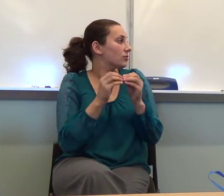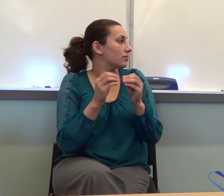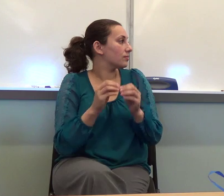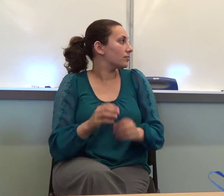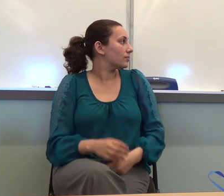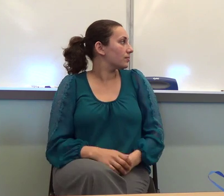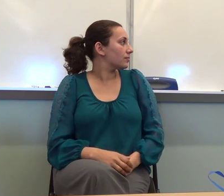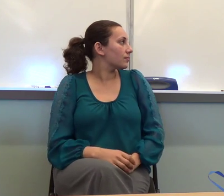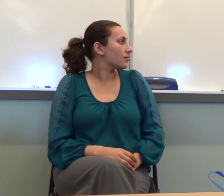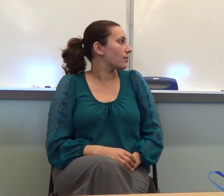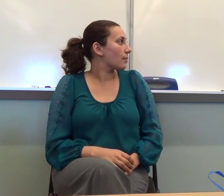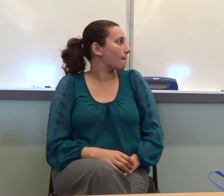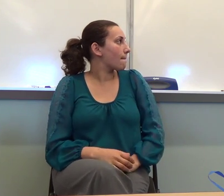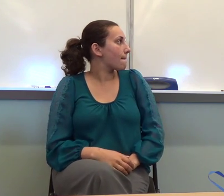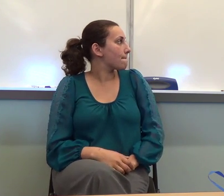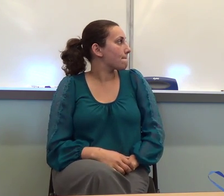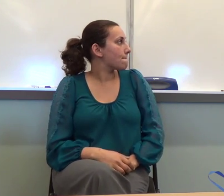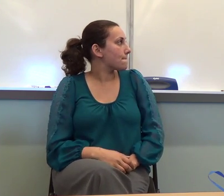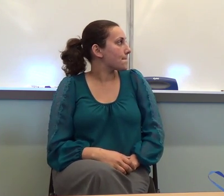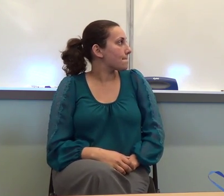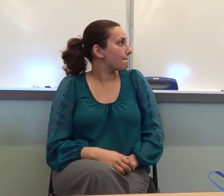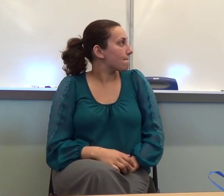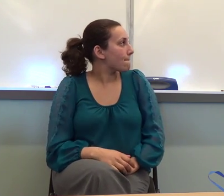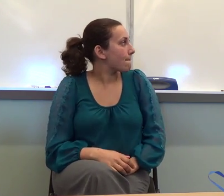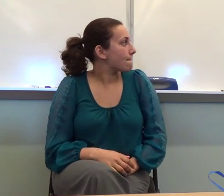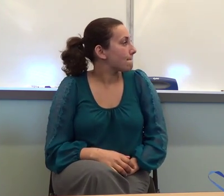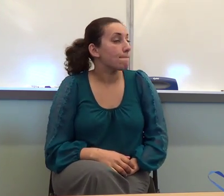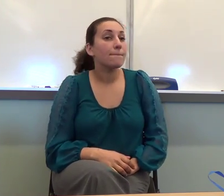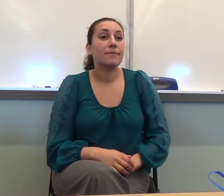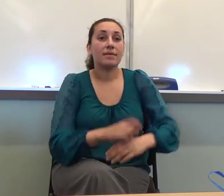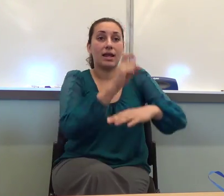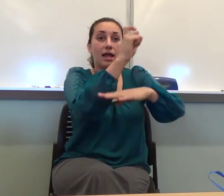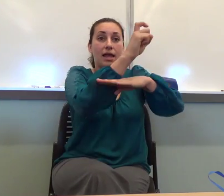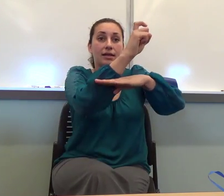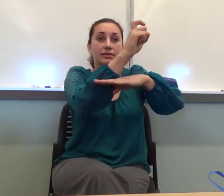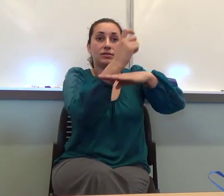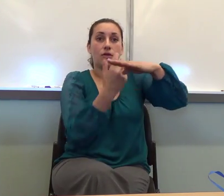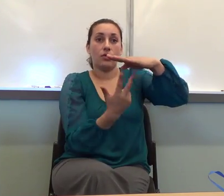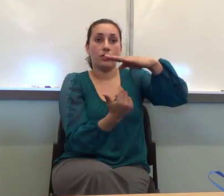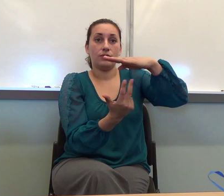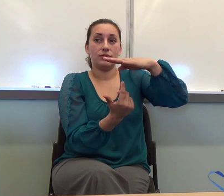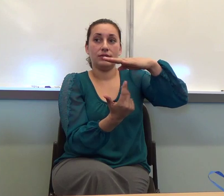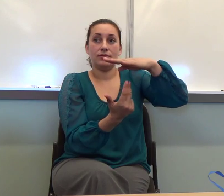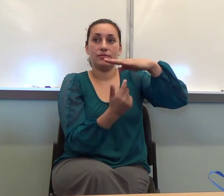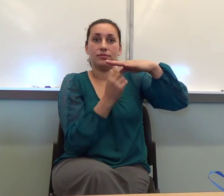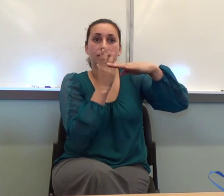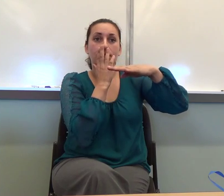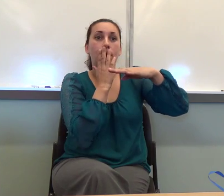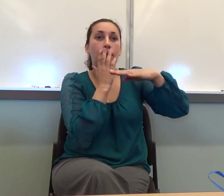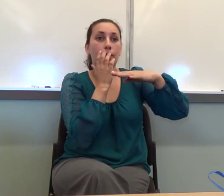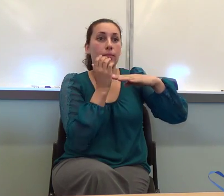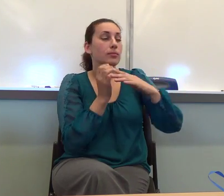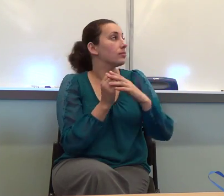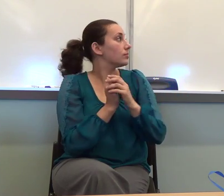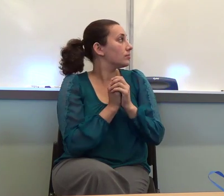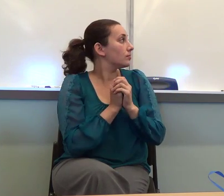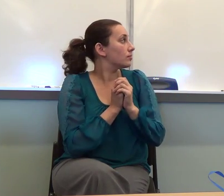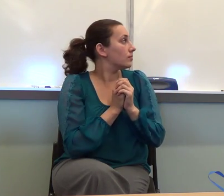Suppose we had this. We have x is to 13 as 6 is to 39. And